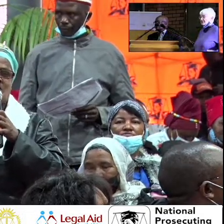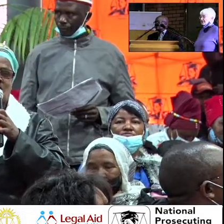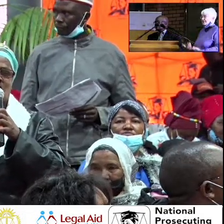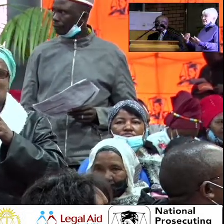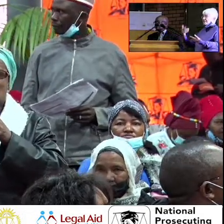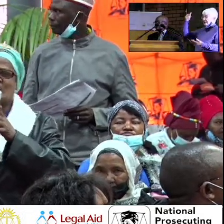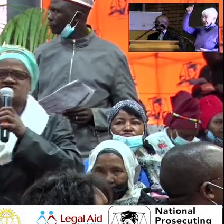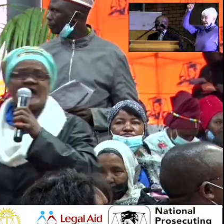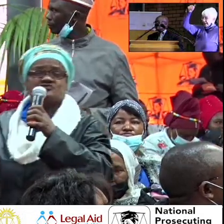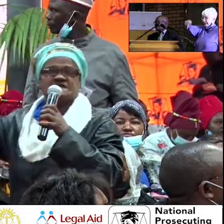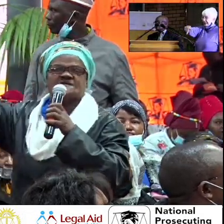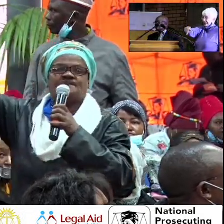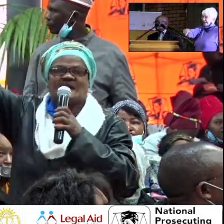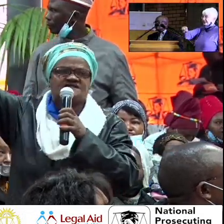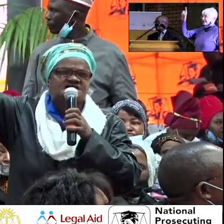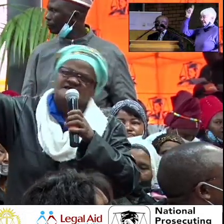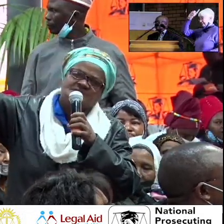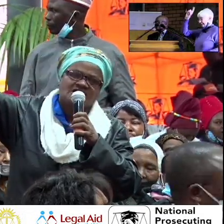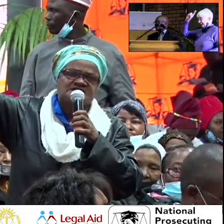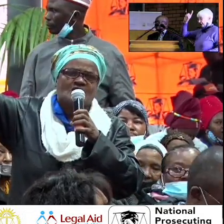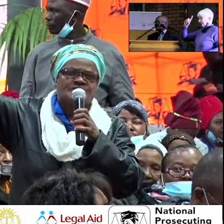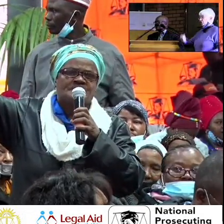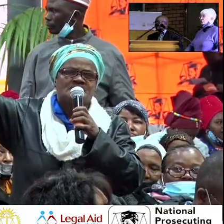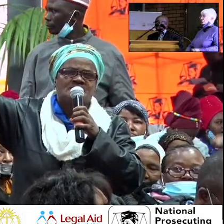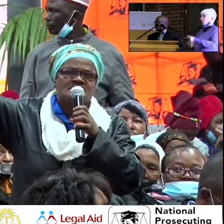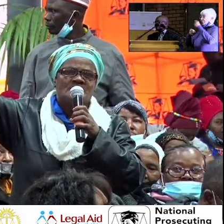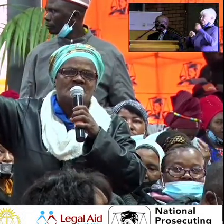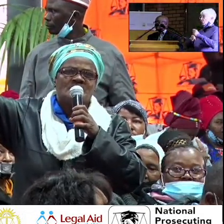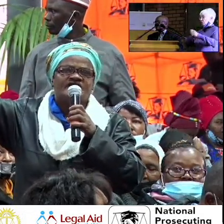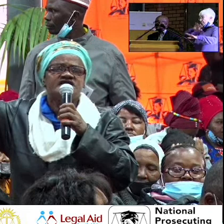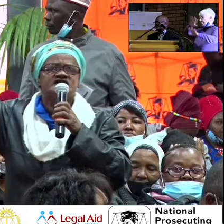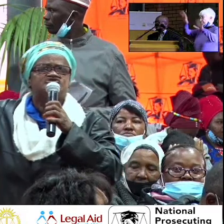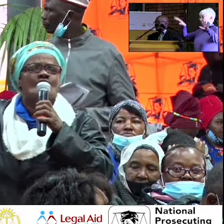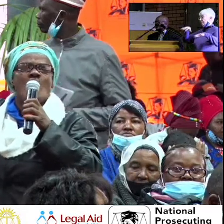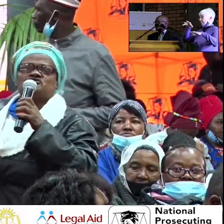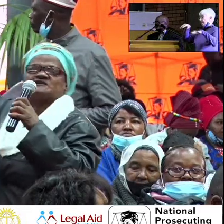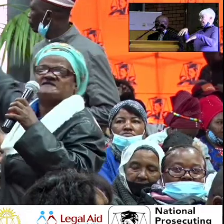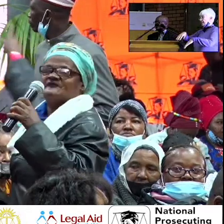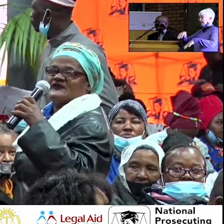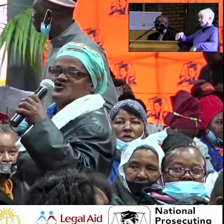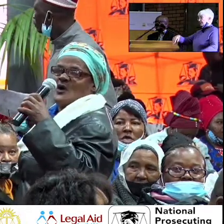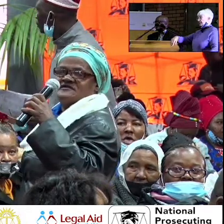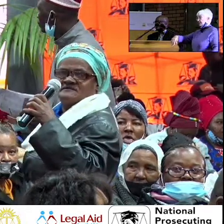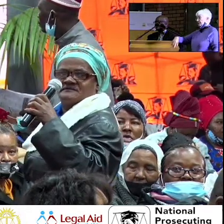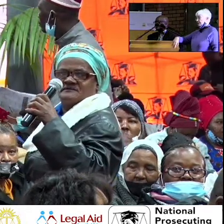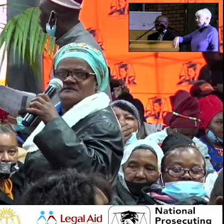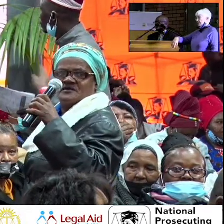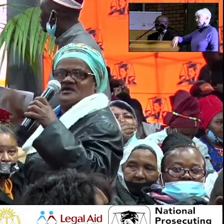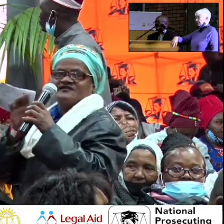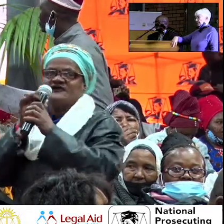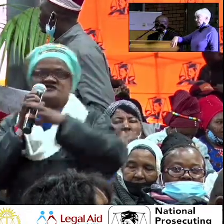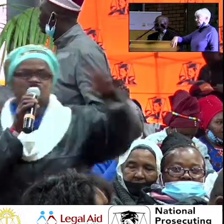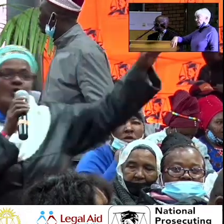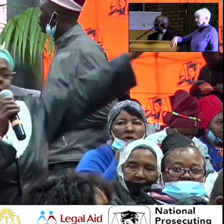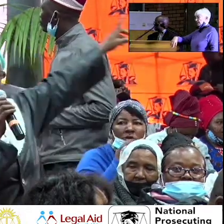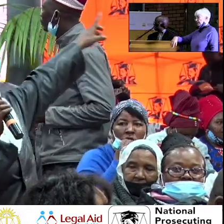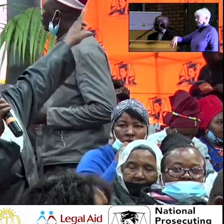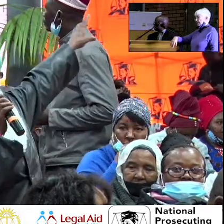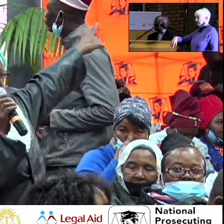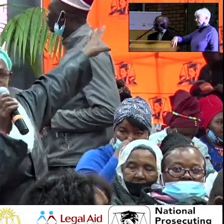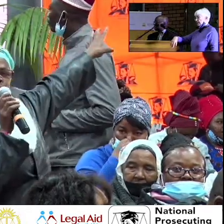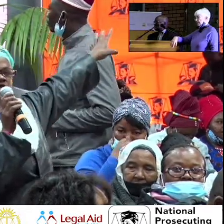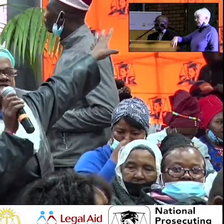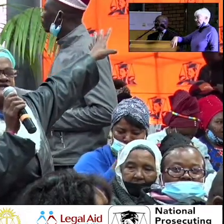people. Look at our disabilities in Blakkiesdorp. They need to walk to Symphony Way. They need to walk